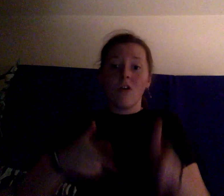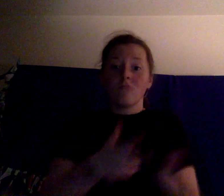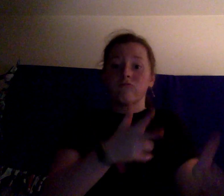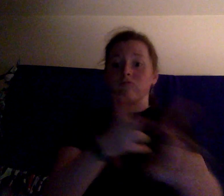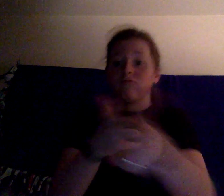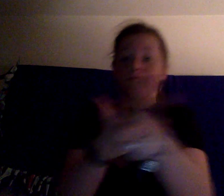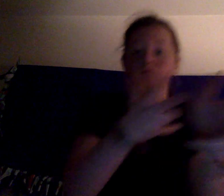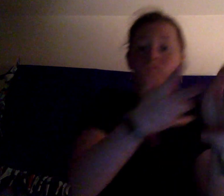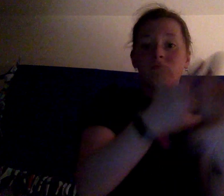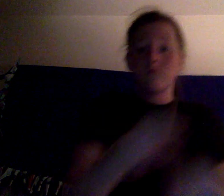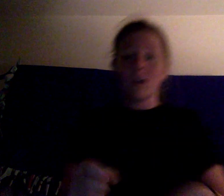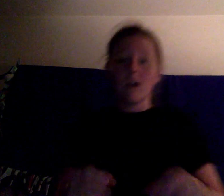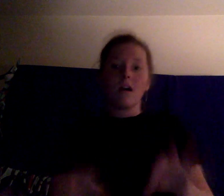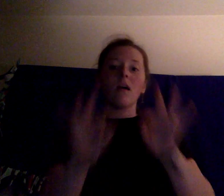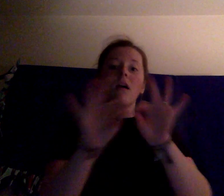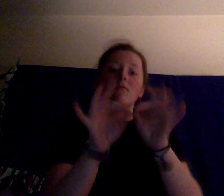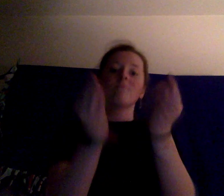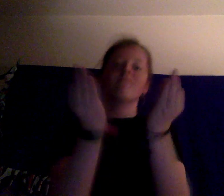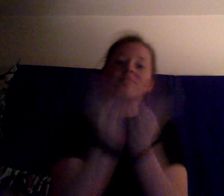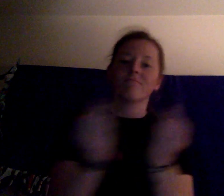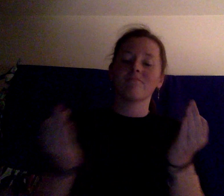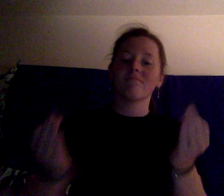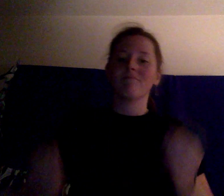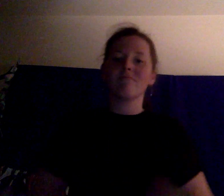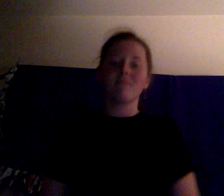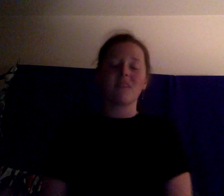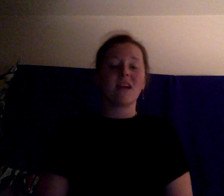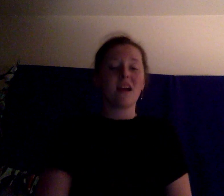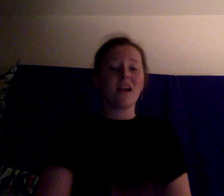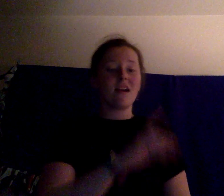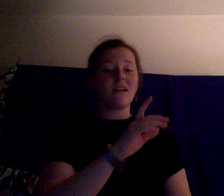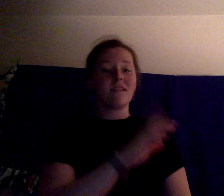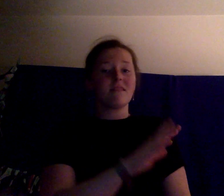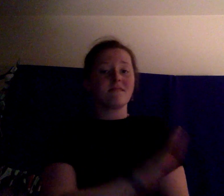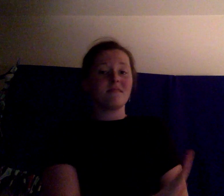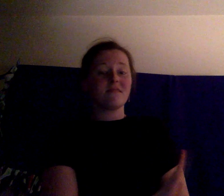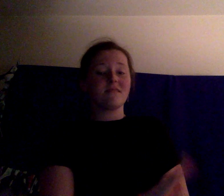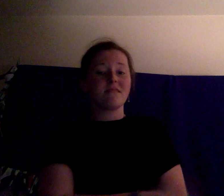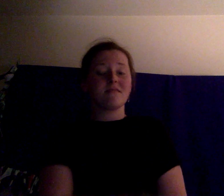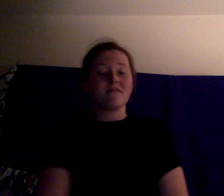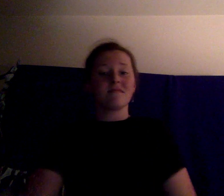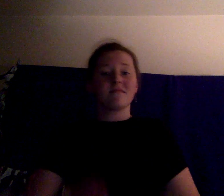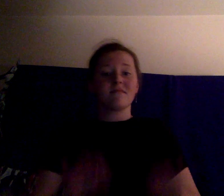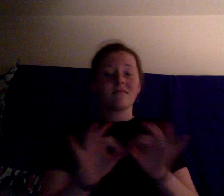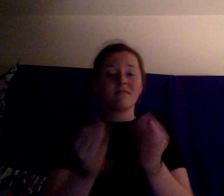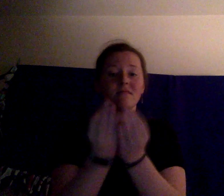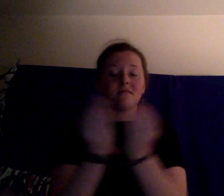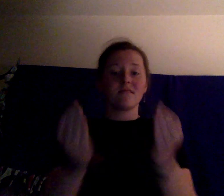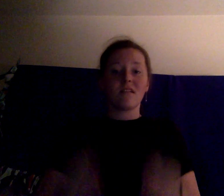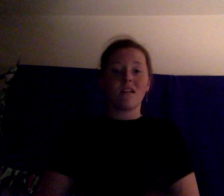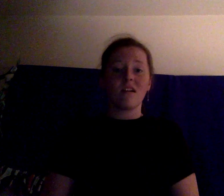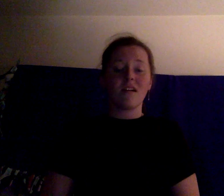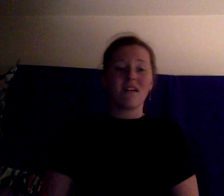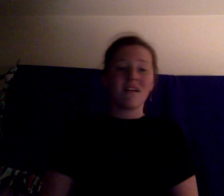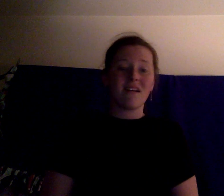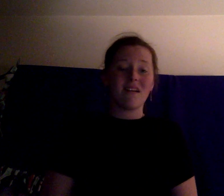the 1950s to the 1970s. Greg's father, Keith, was a